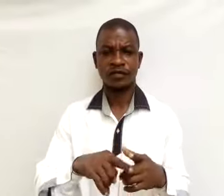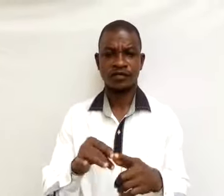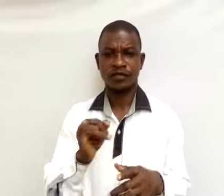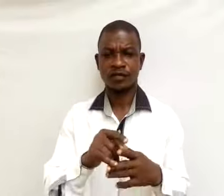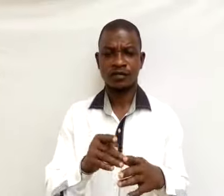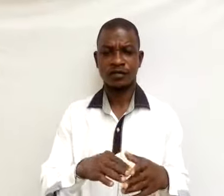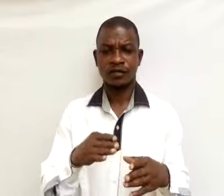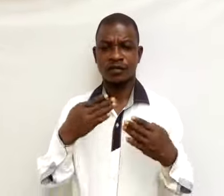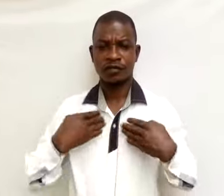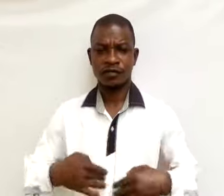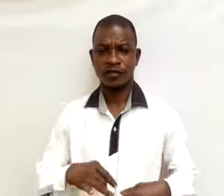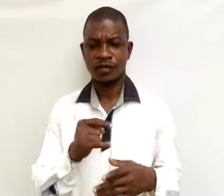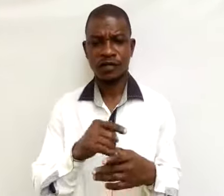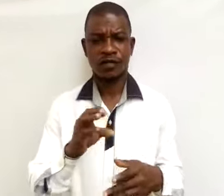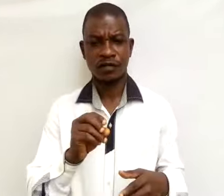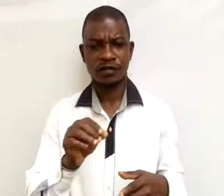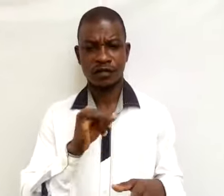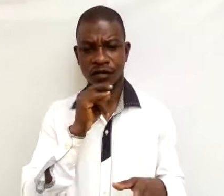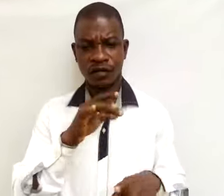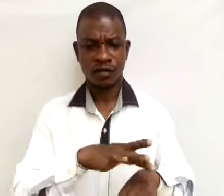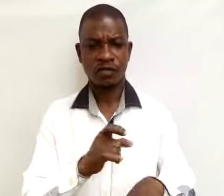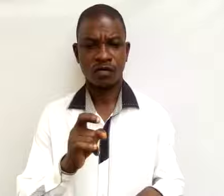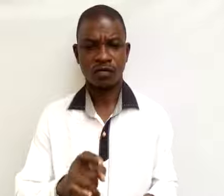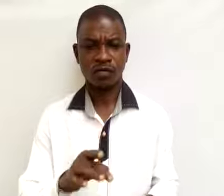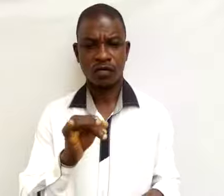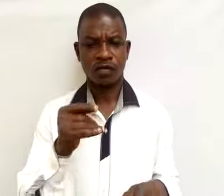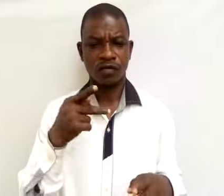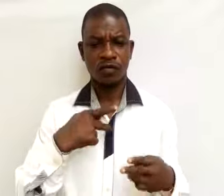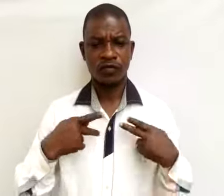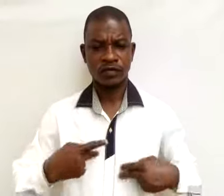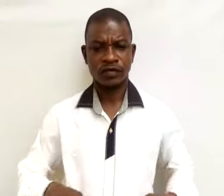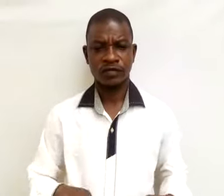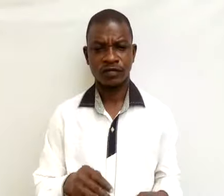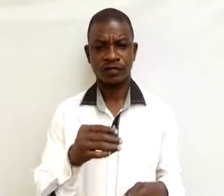are concerned are called physiological variation.